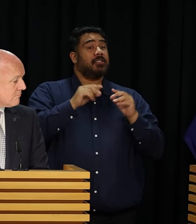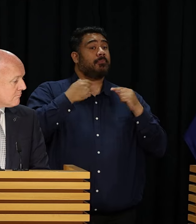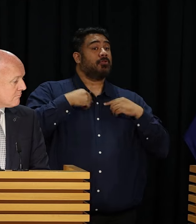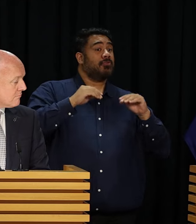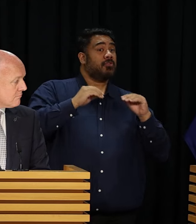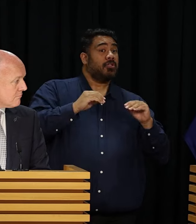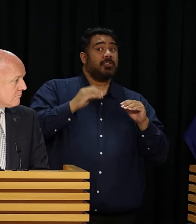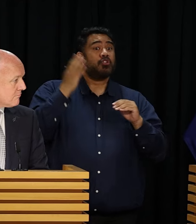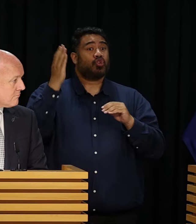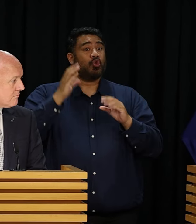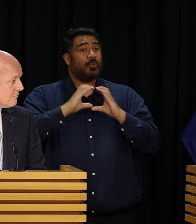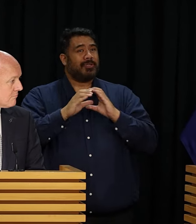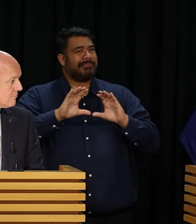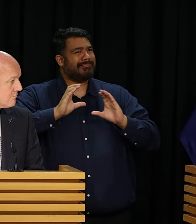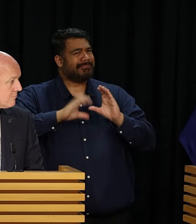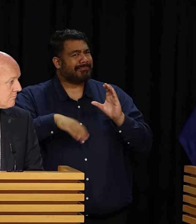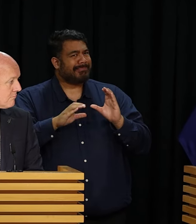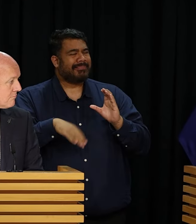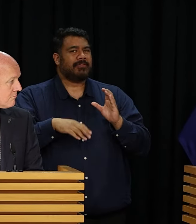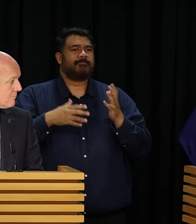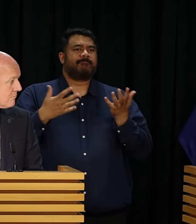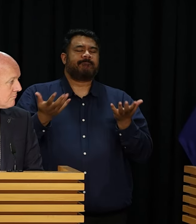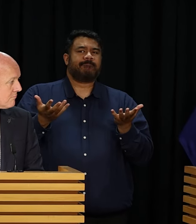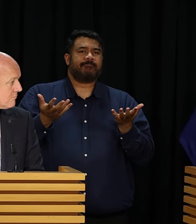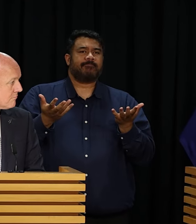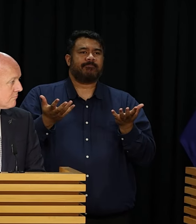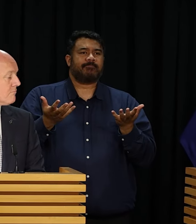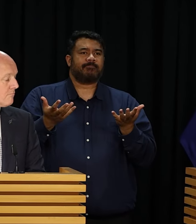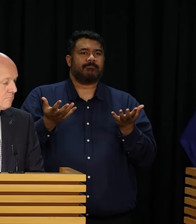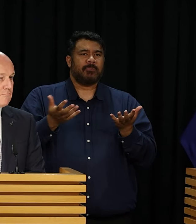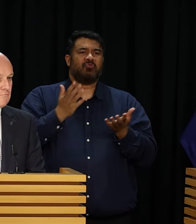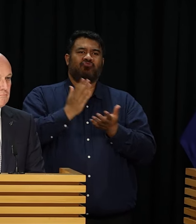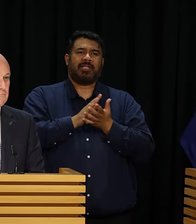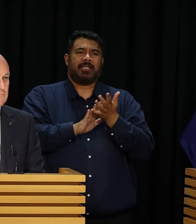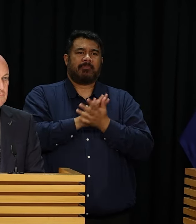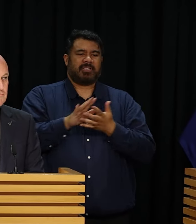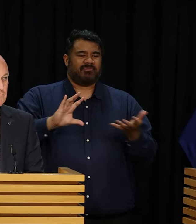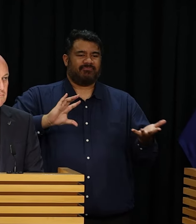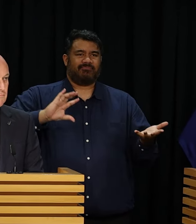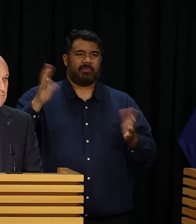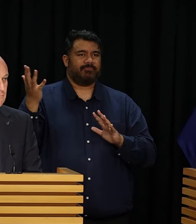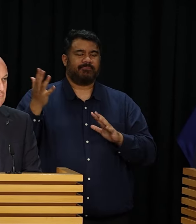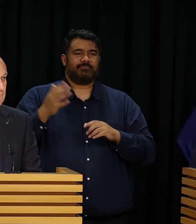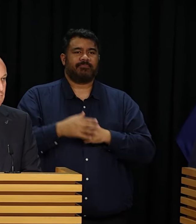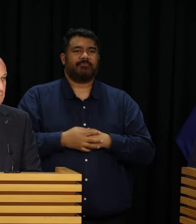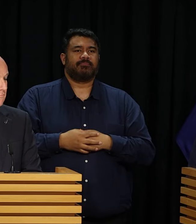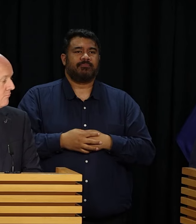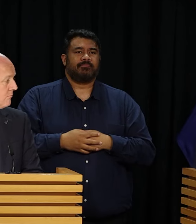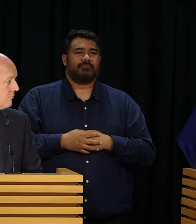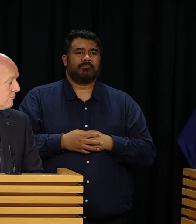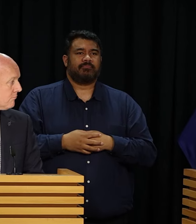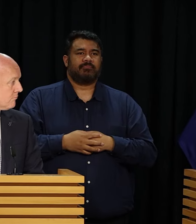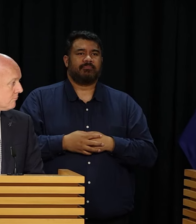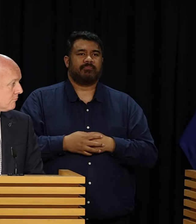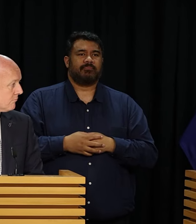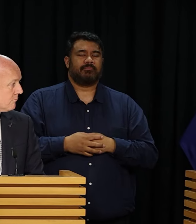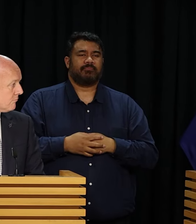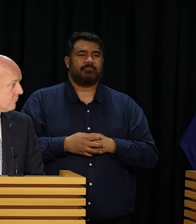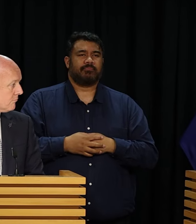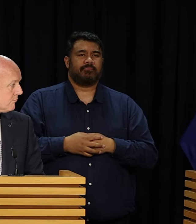slow uptake of standardised, repeatable building solutions, what we have is a mess. To have plans change so soon